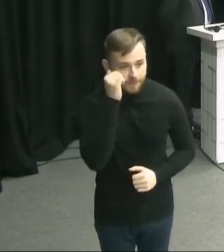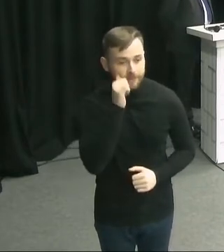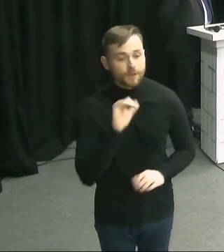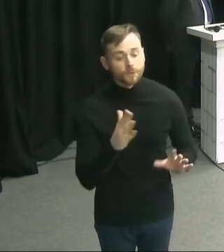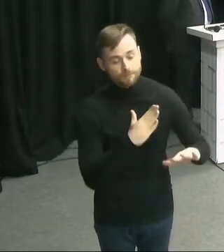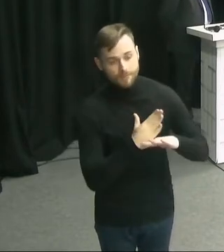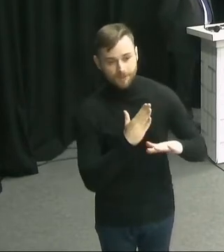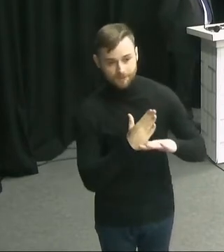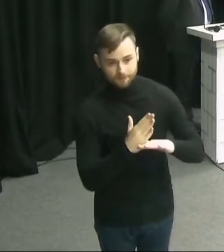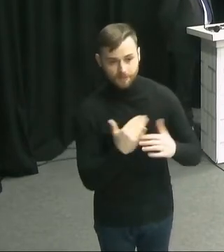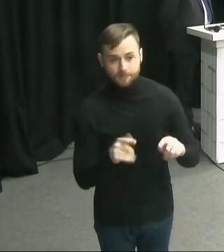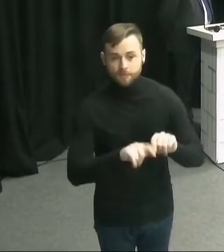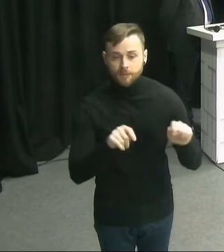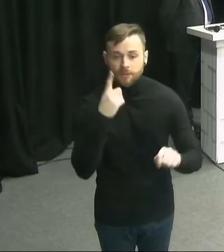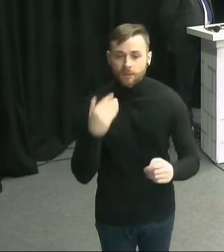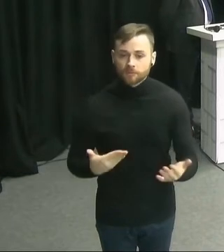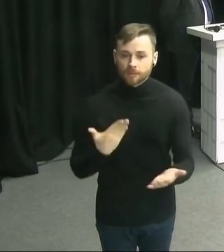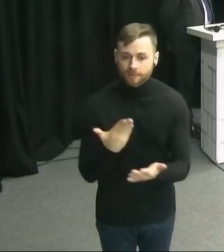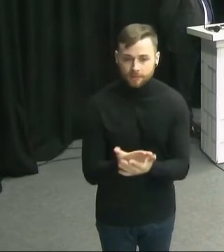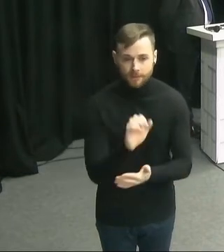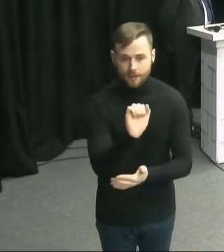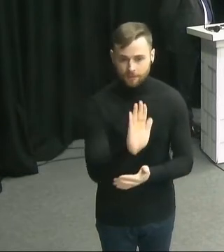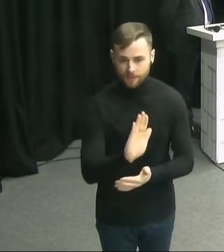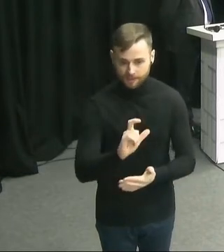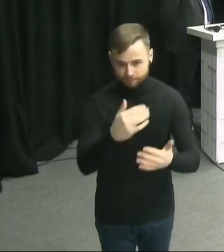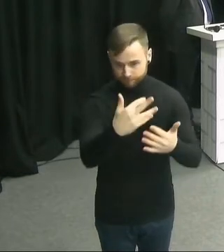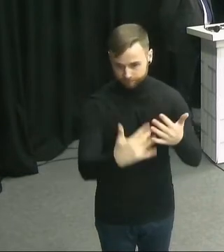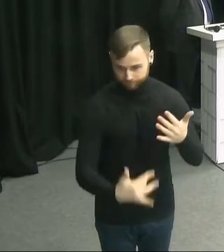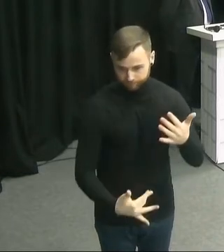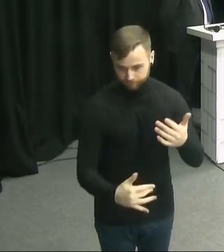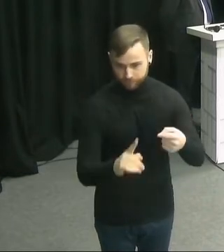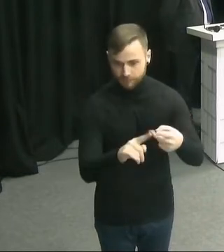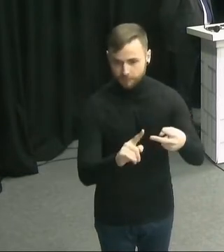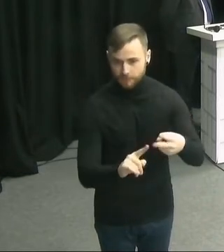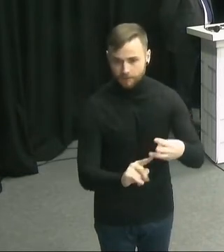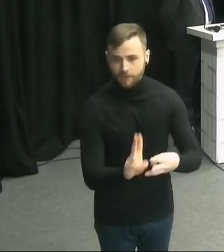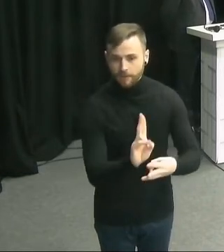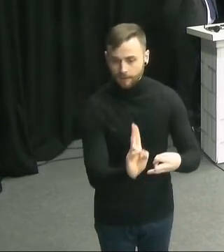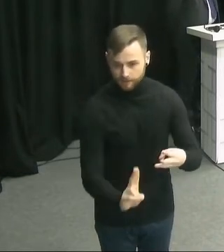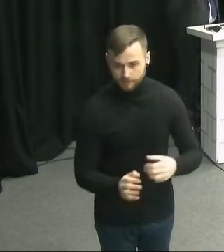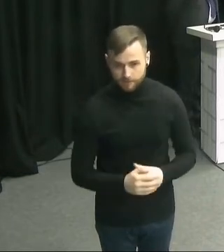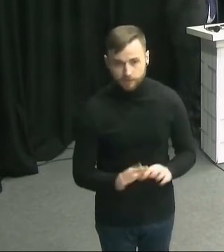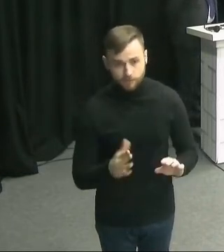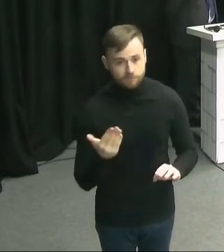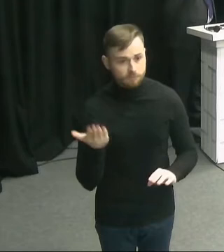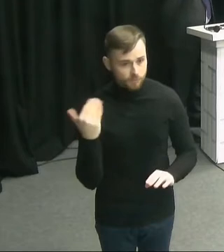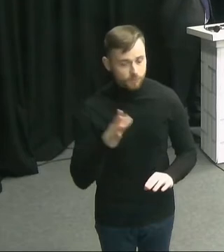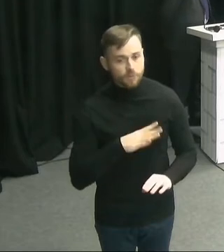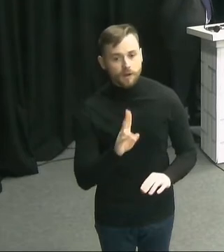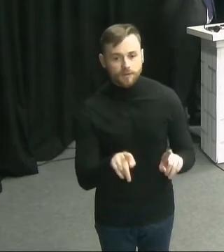organize debates, events, etc. So thank you. Now I will present in the alphabetic order the